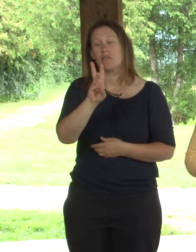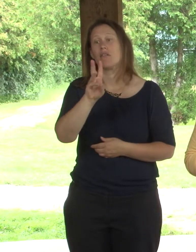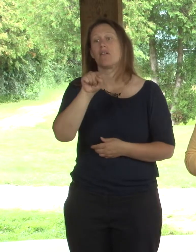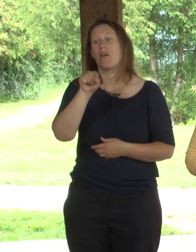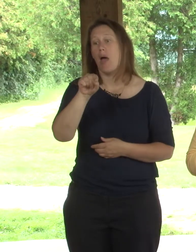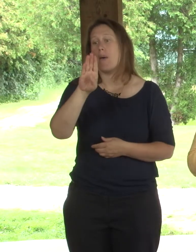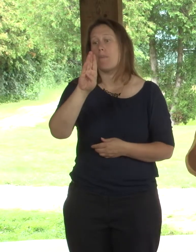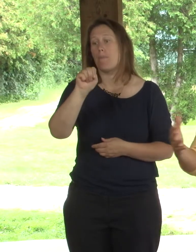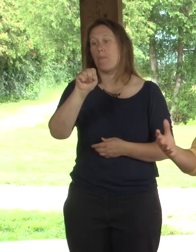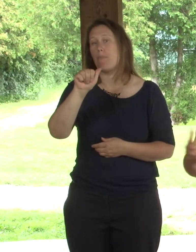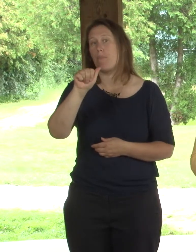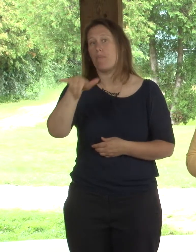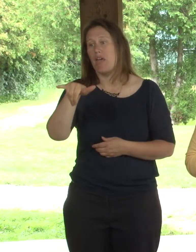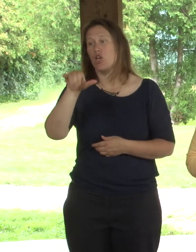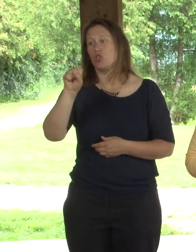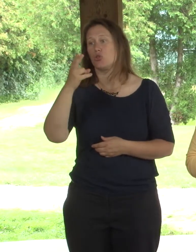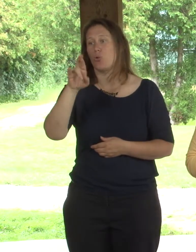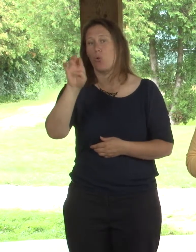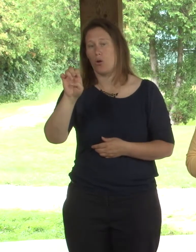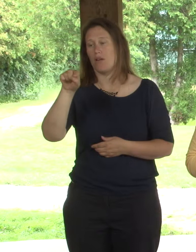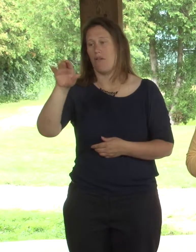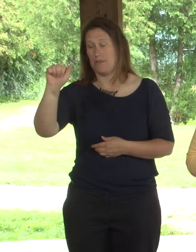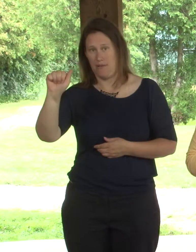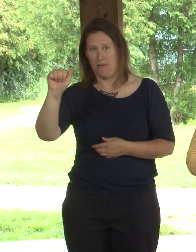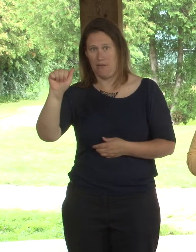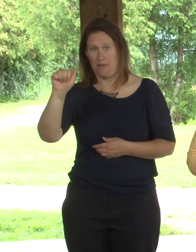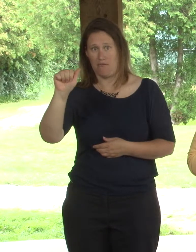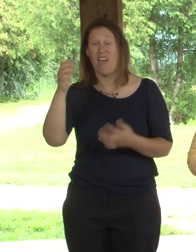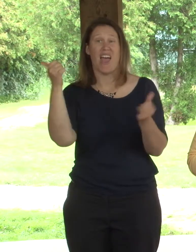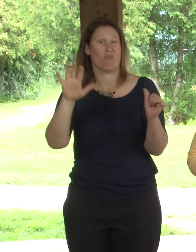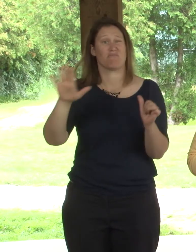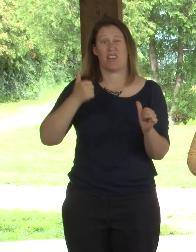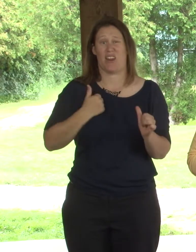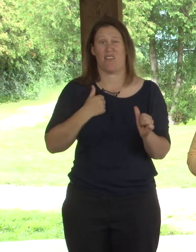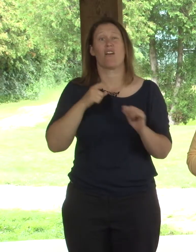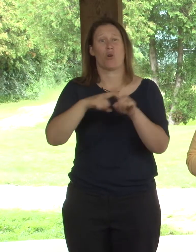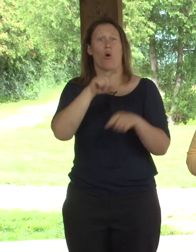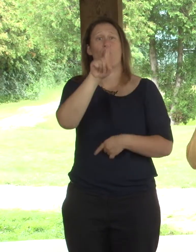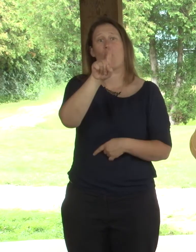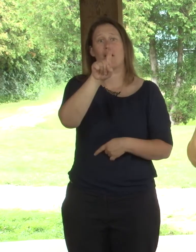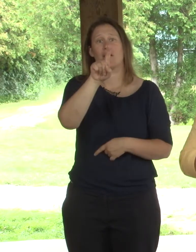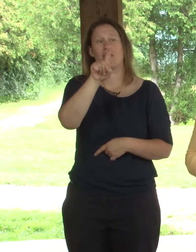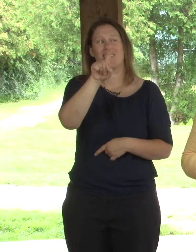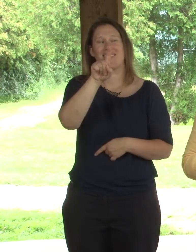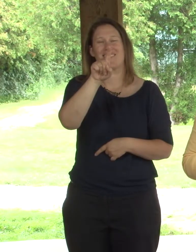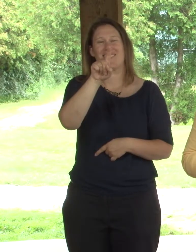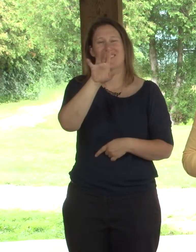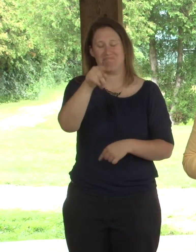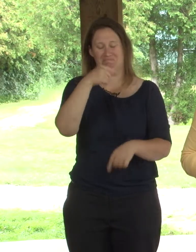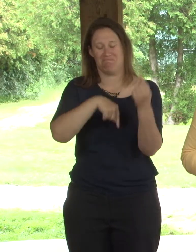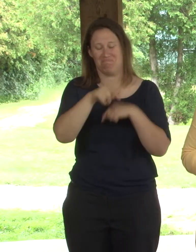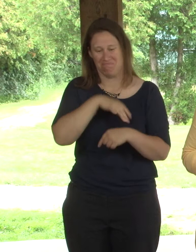www.bayshore.ca. And no matter where you are across the country, you can call us at 1-800, no, I'm going to pull that